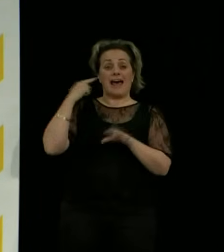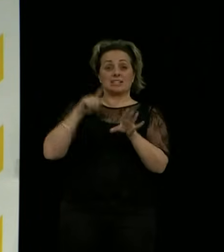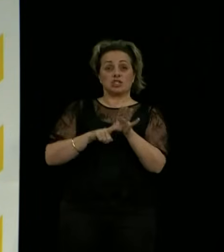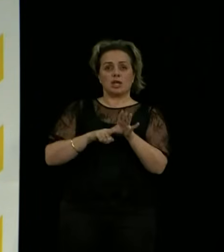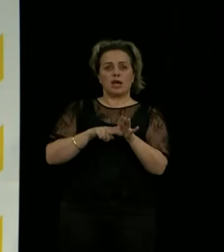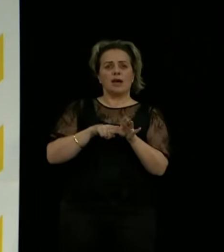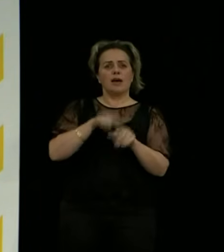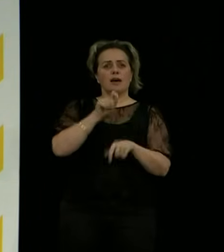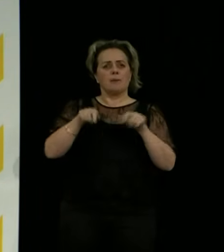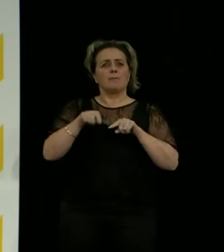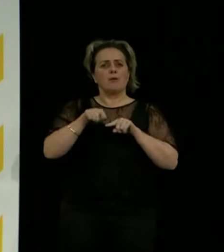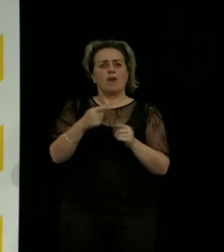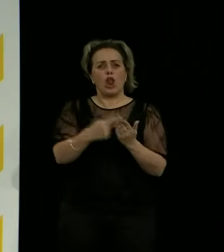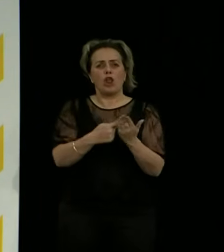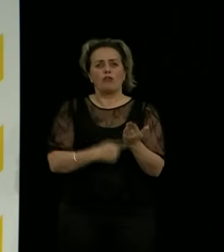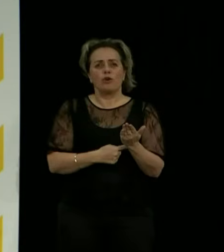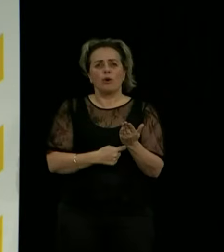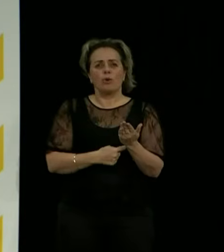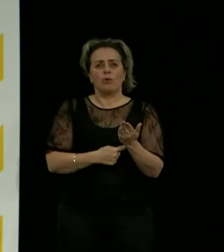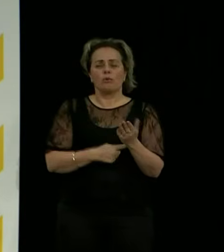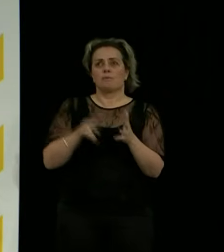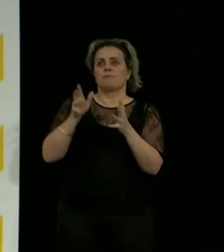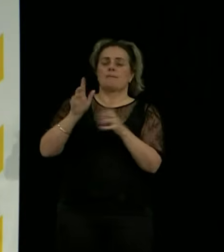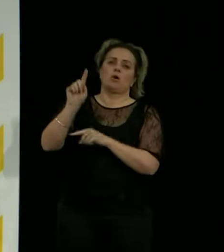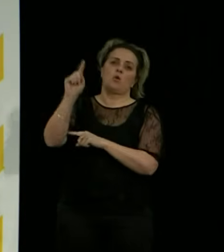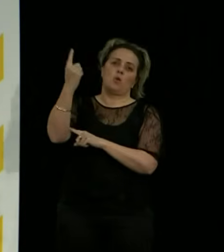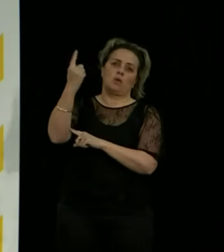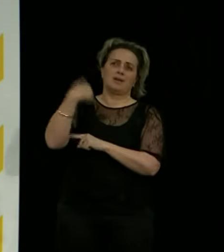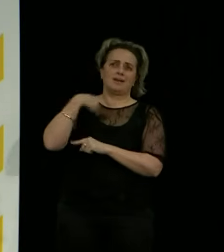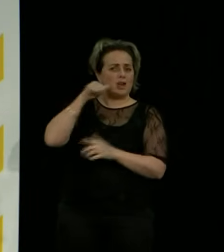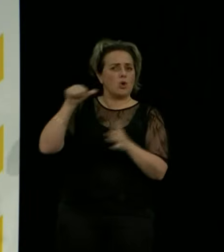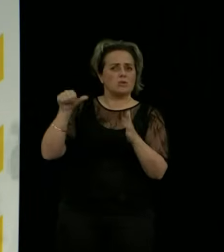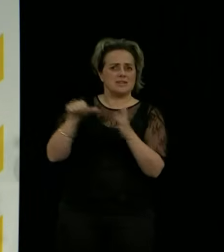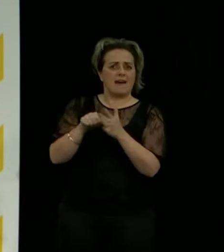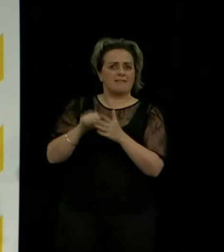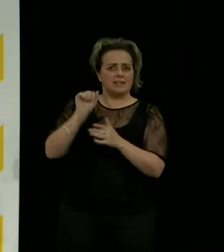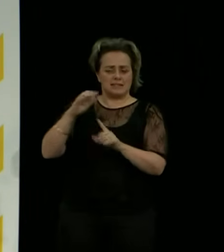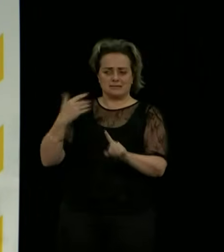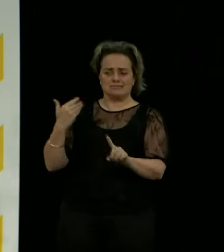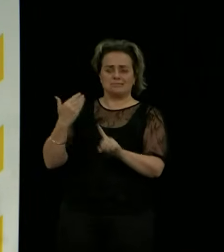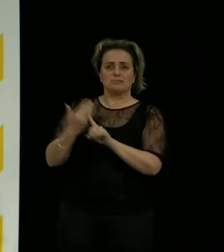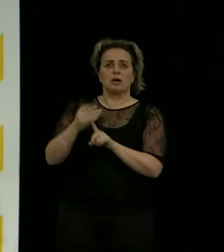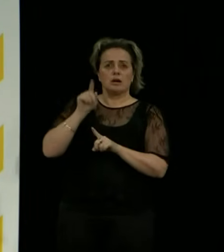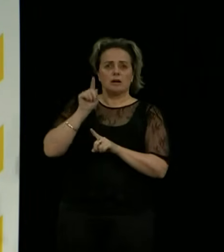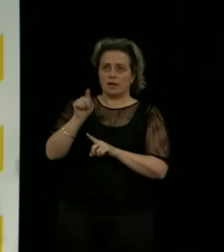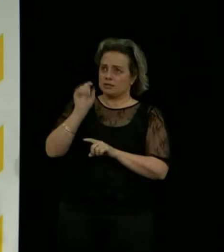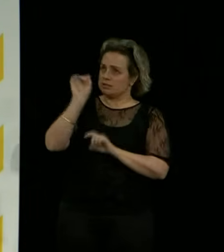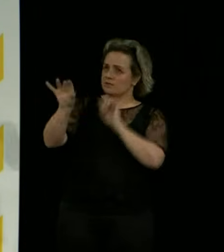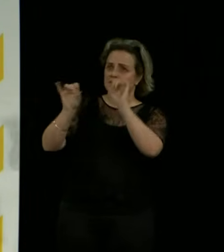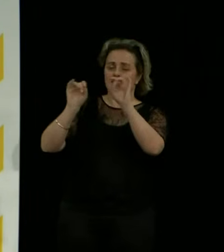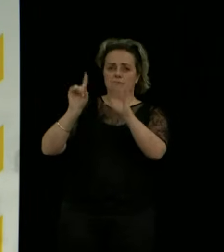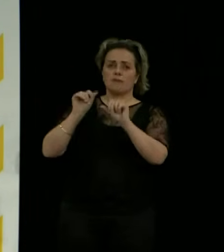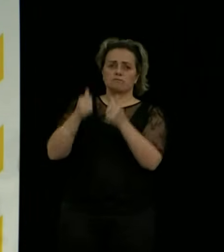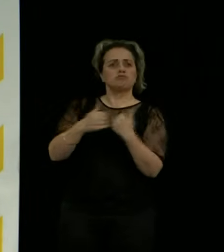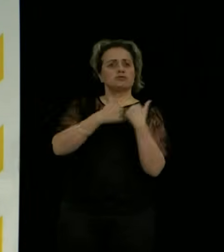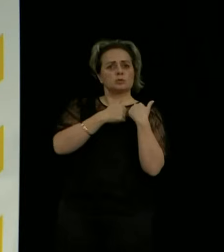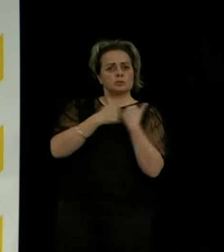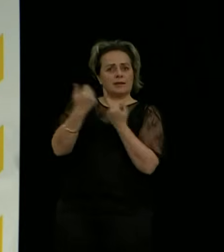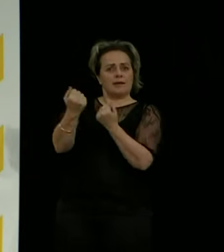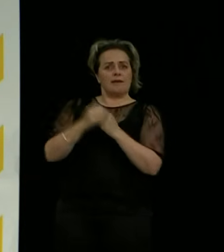continued to do it, and especially in Auckland, even though it's been a tough journey. That will continue. And as the Prime Minister said,